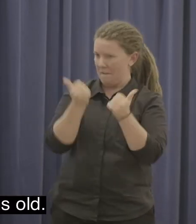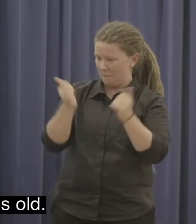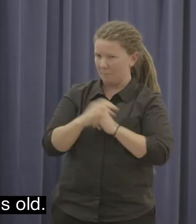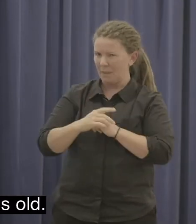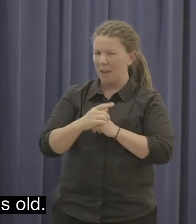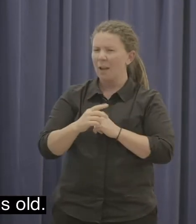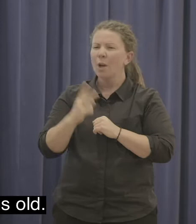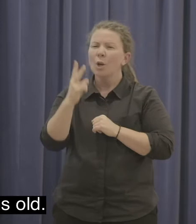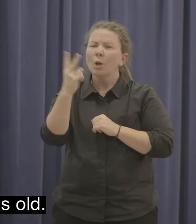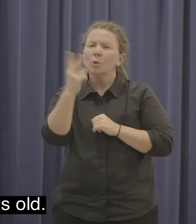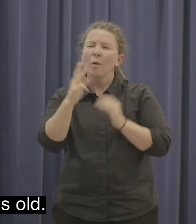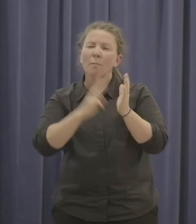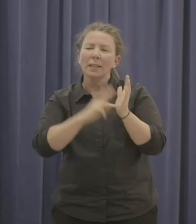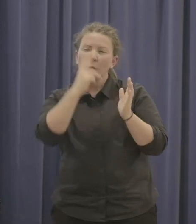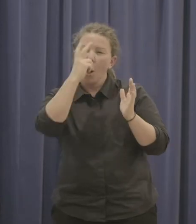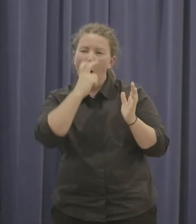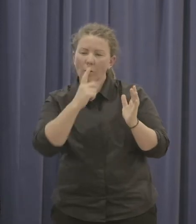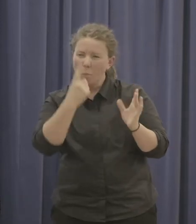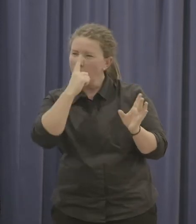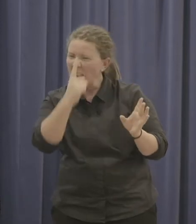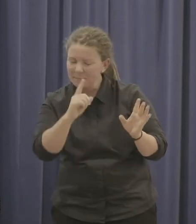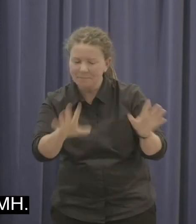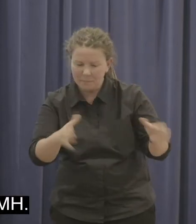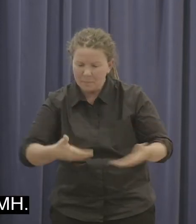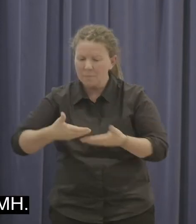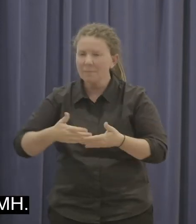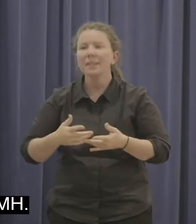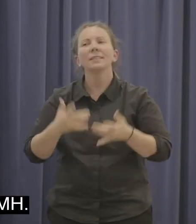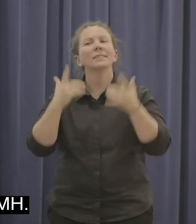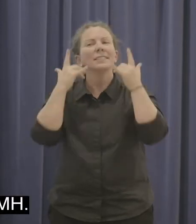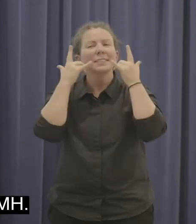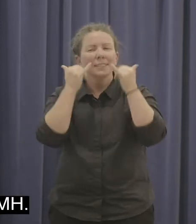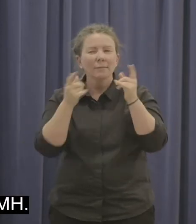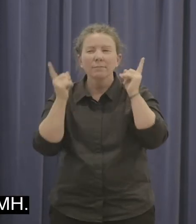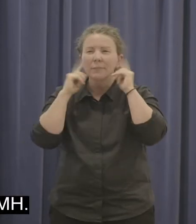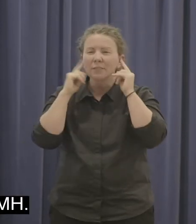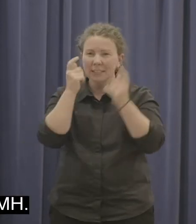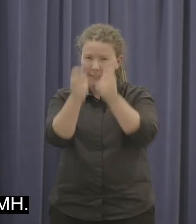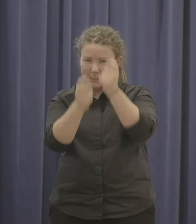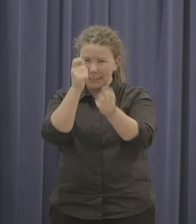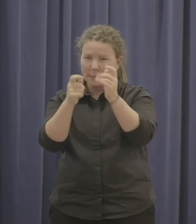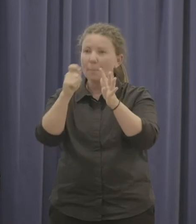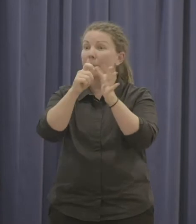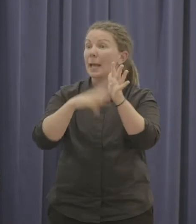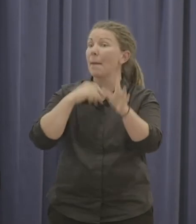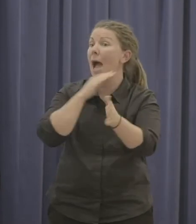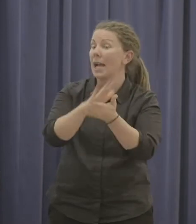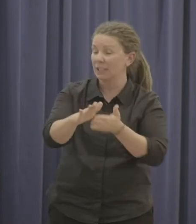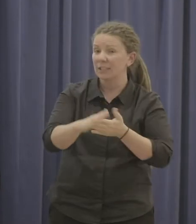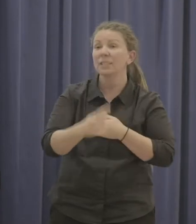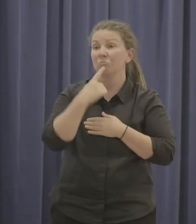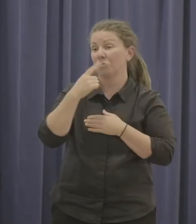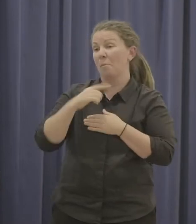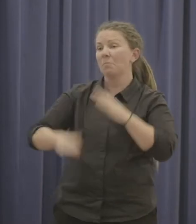about 12 months old. Billy underwent a thorough hearing test at PMH, and when I was told Billy